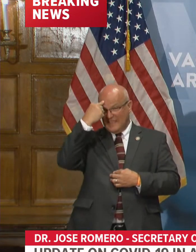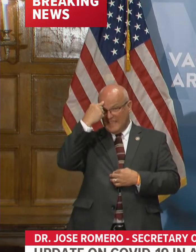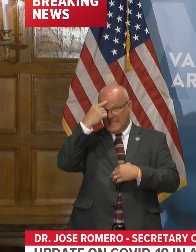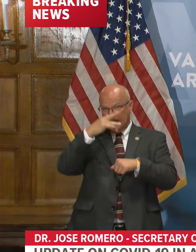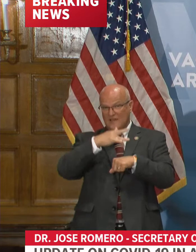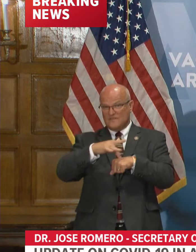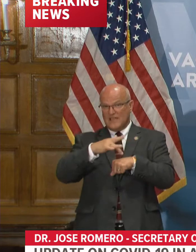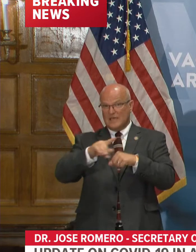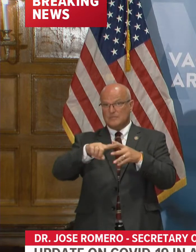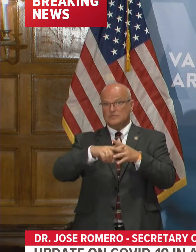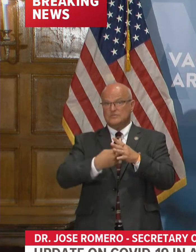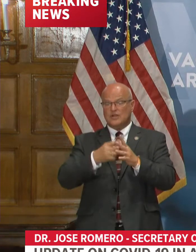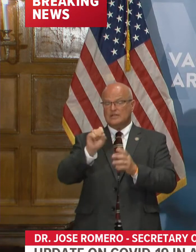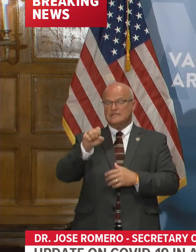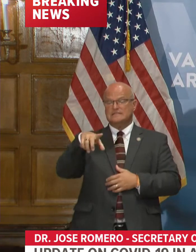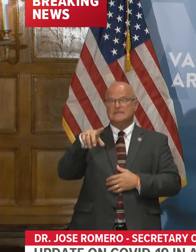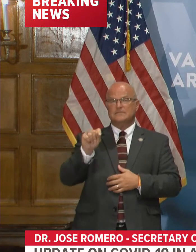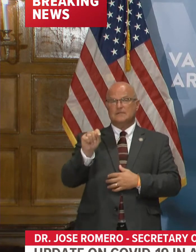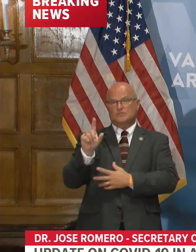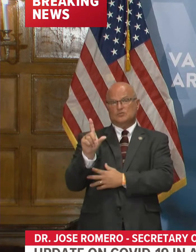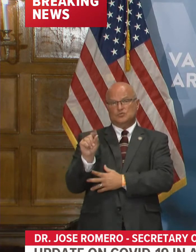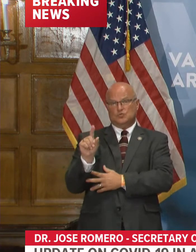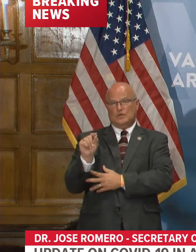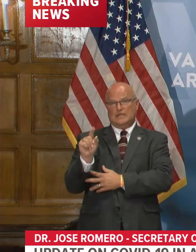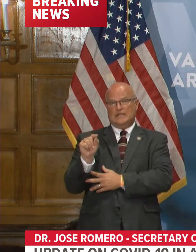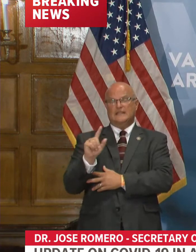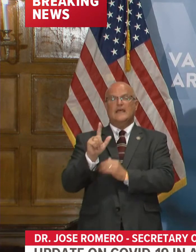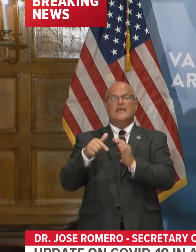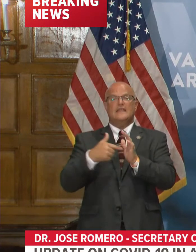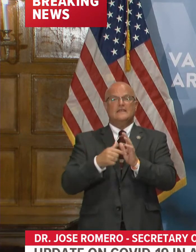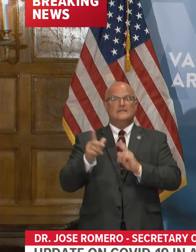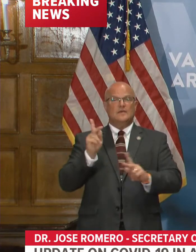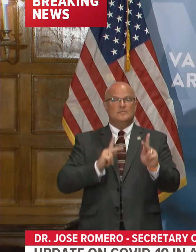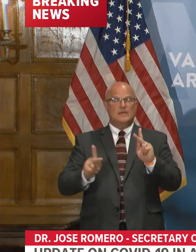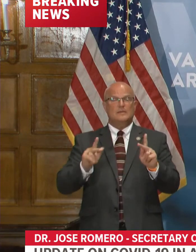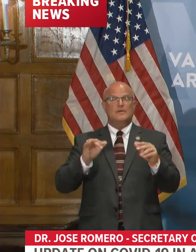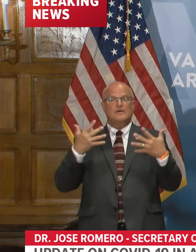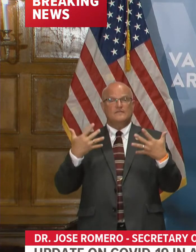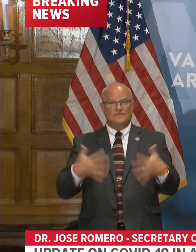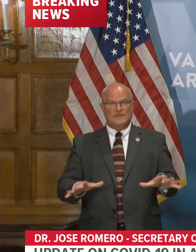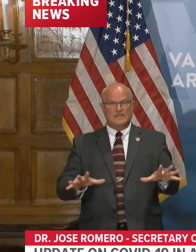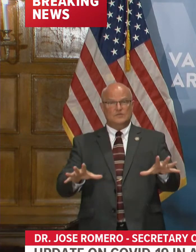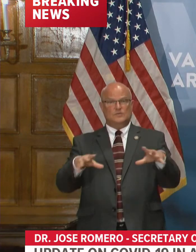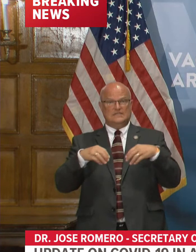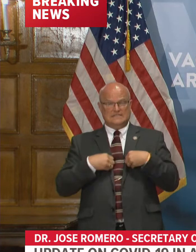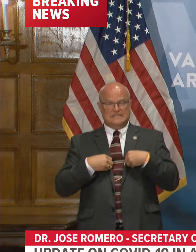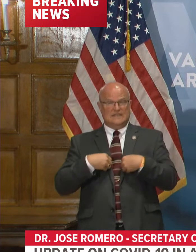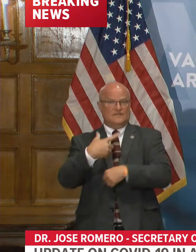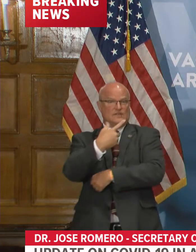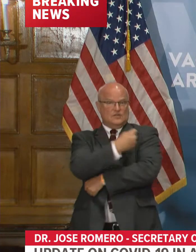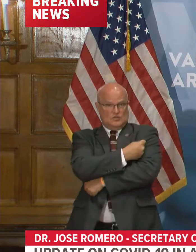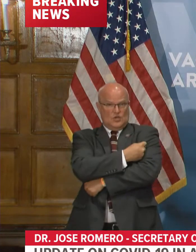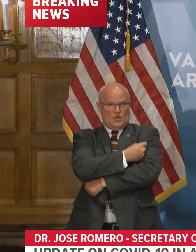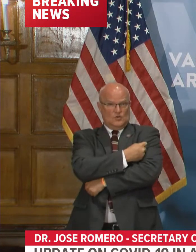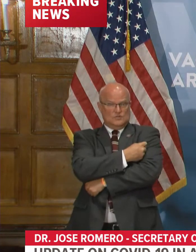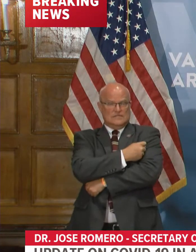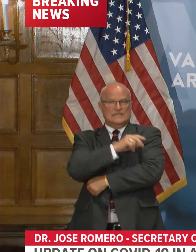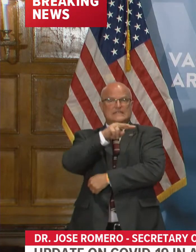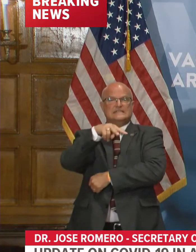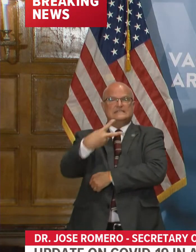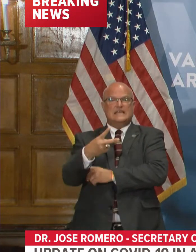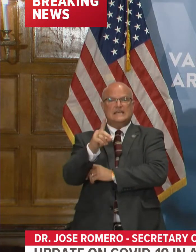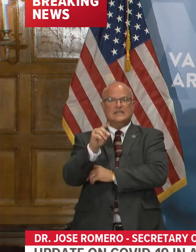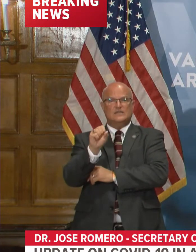available starting September 20th. This will be for those individuals that have received their dose, second